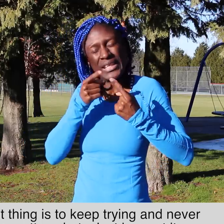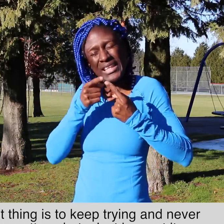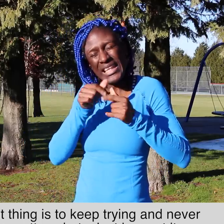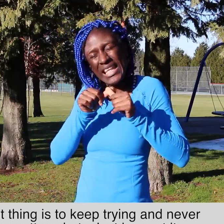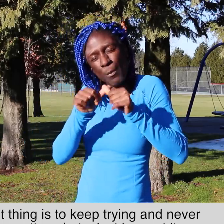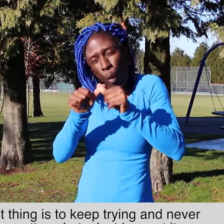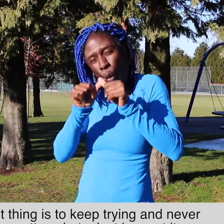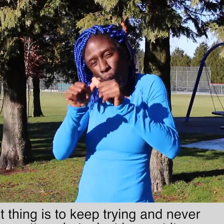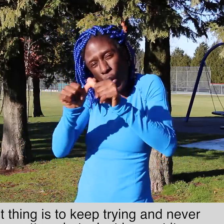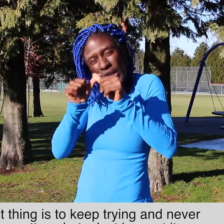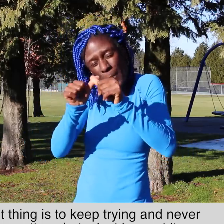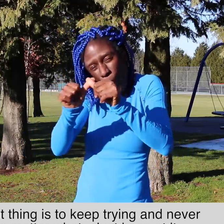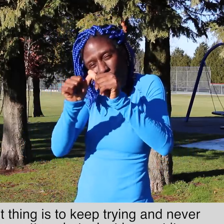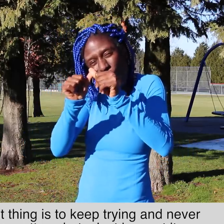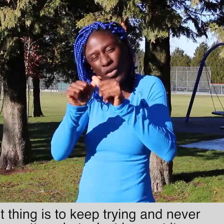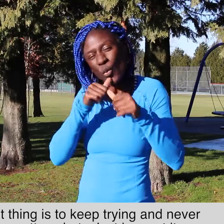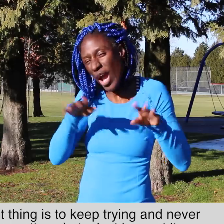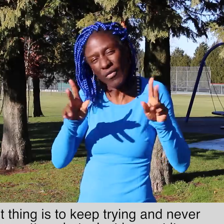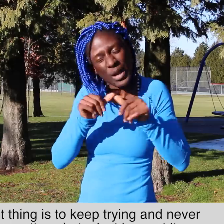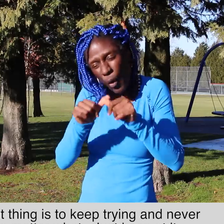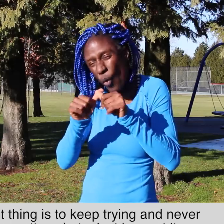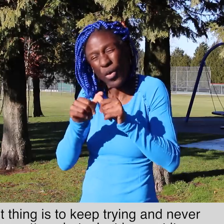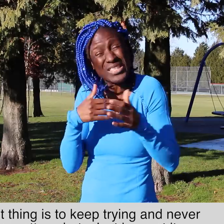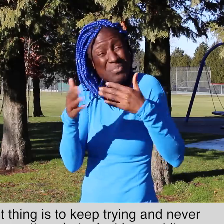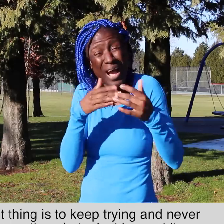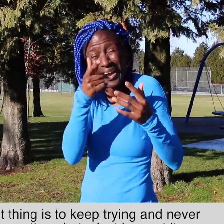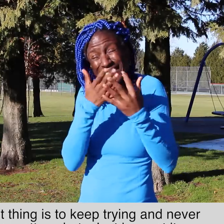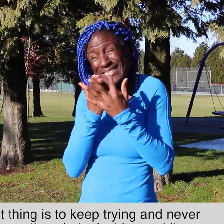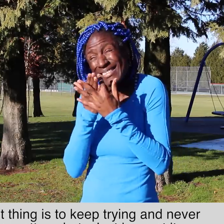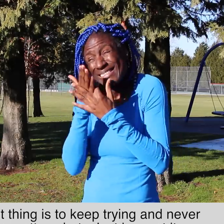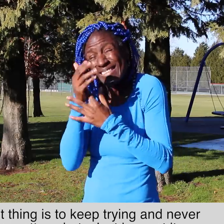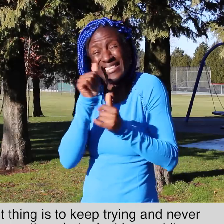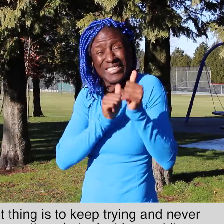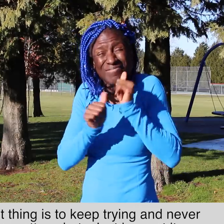up. Just keep at it. Don't give up.